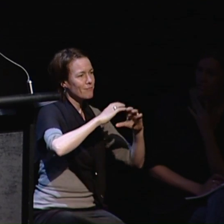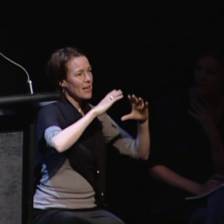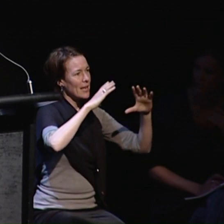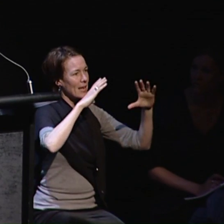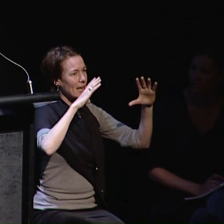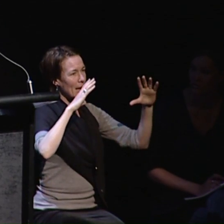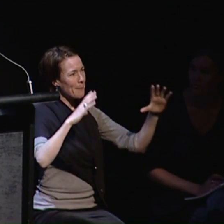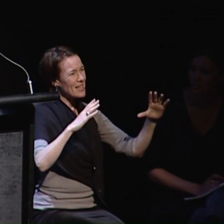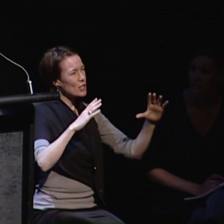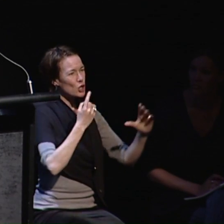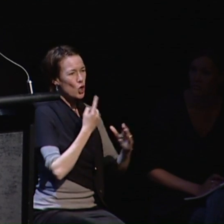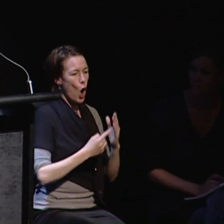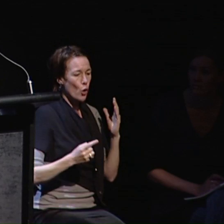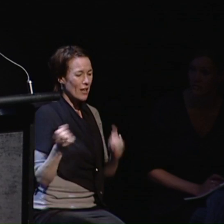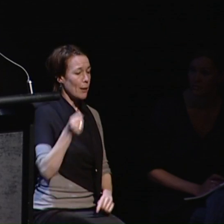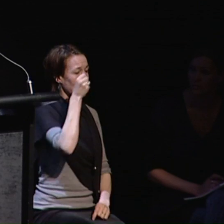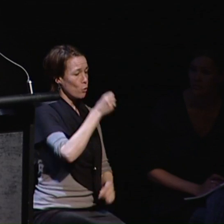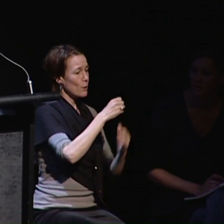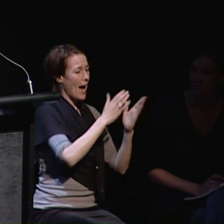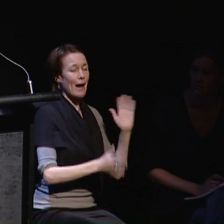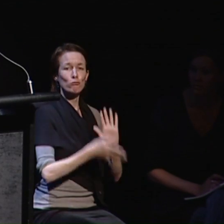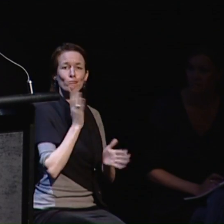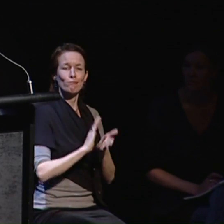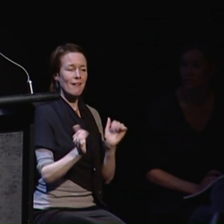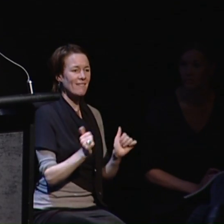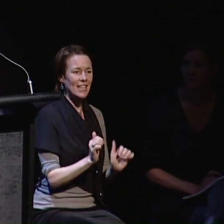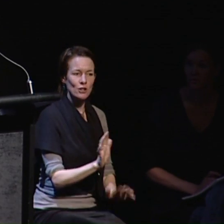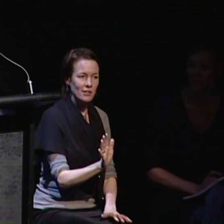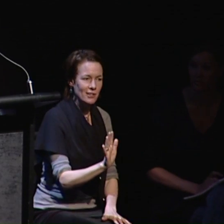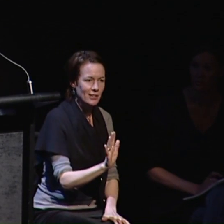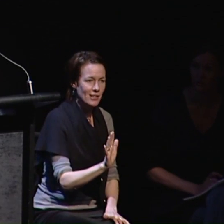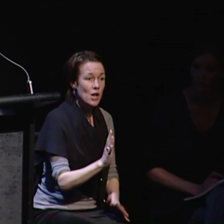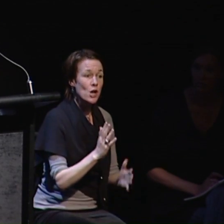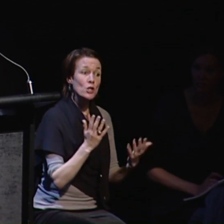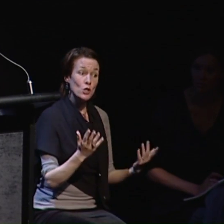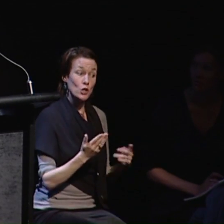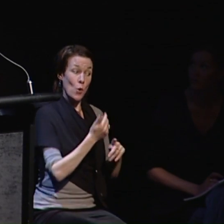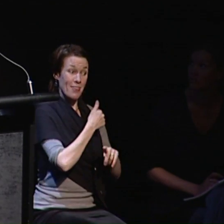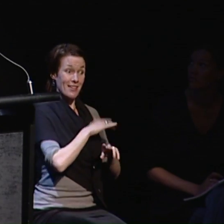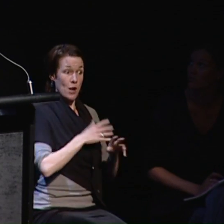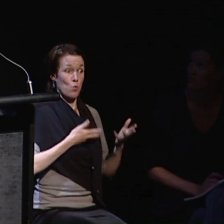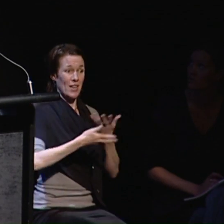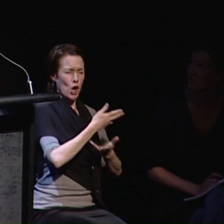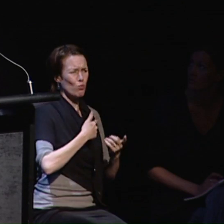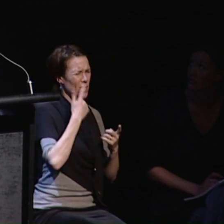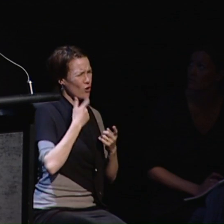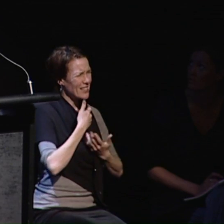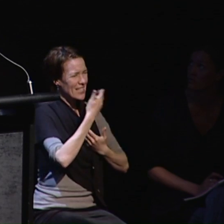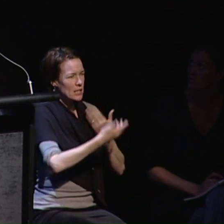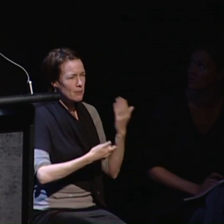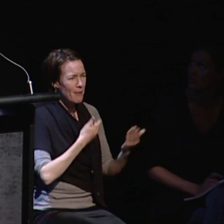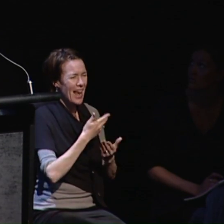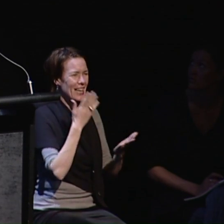we live physically. And so in the negotiations, we tried to articulate several aspects of that